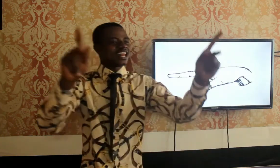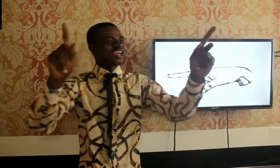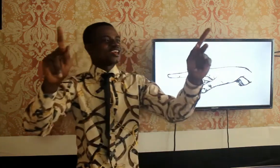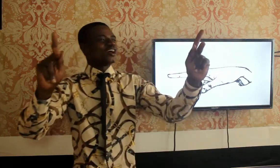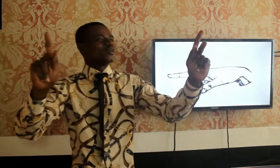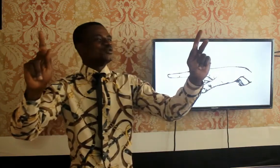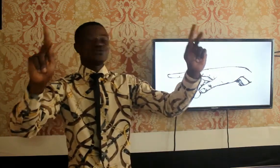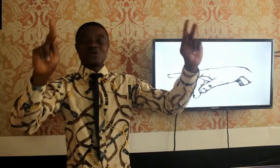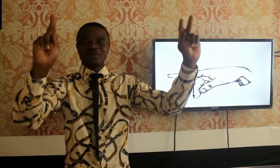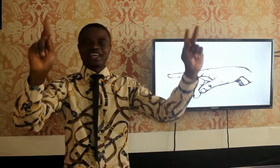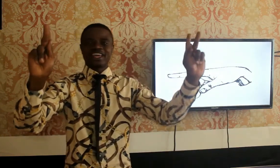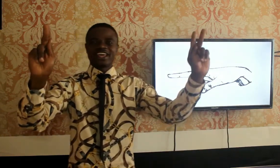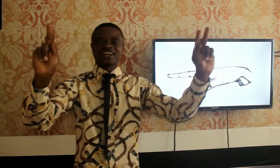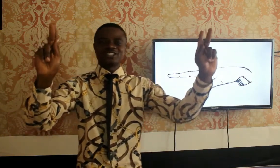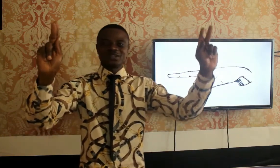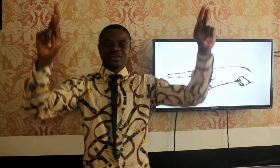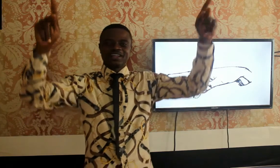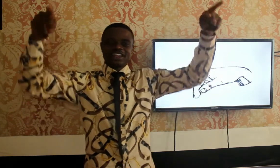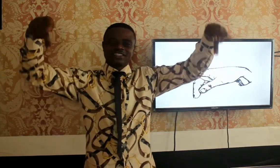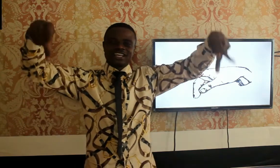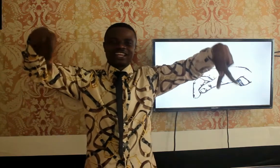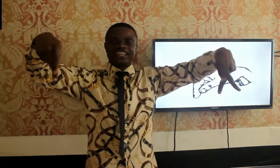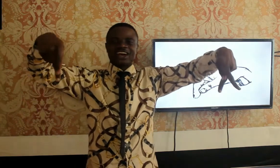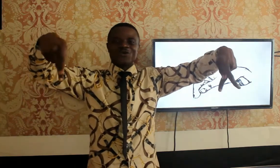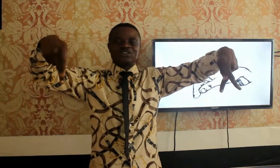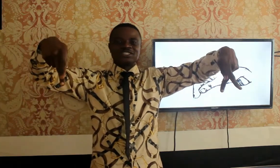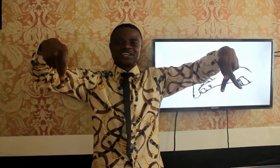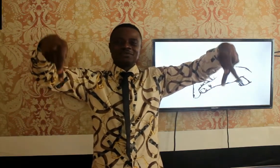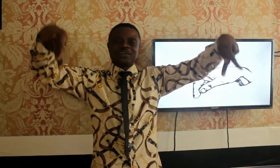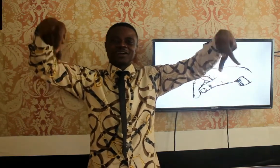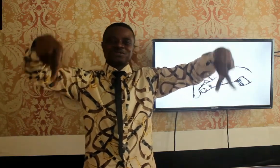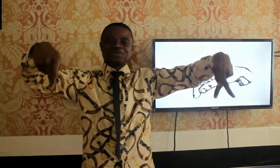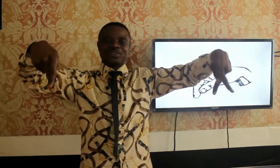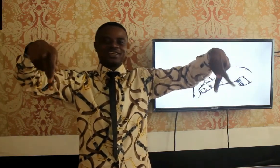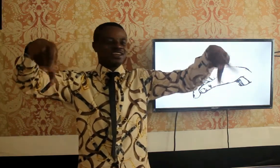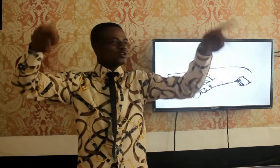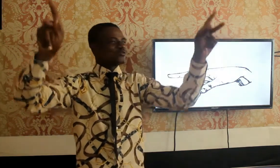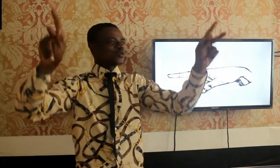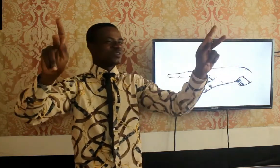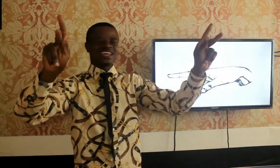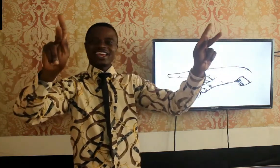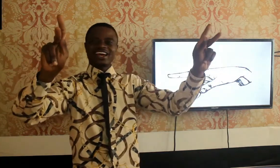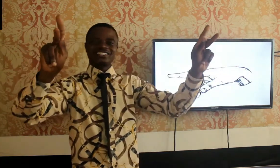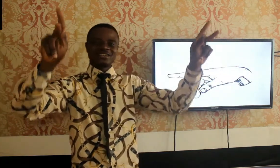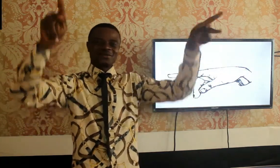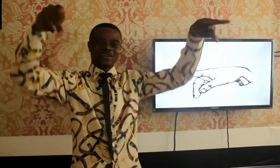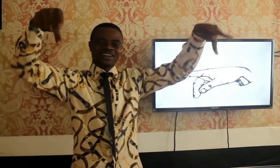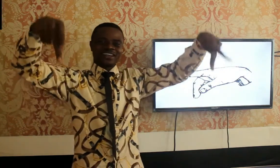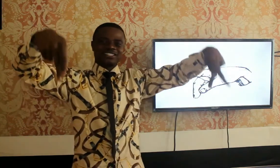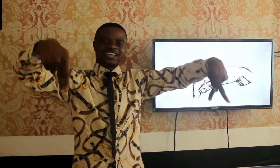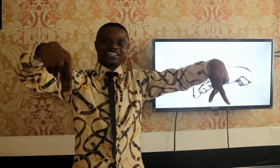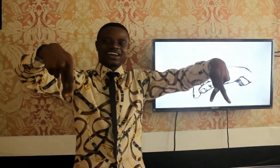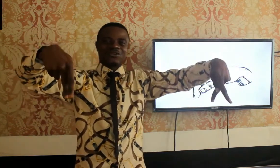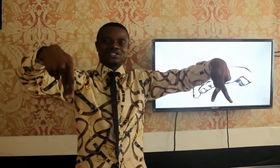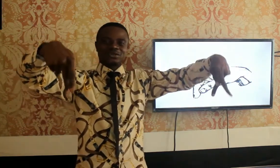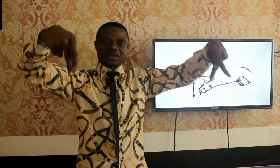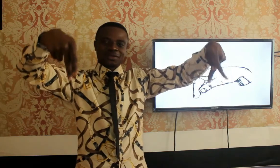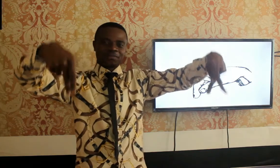is like you forming the K hand shape, then you turn it downwards, it becomes P. You form the K hand shape, then you turn it downwards, it becomes